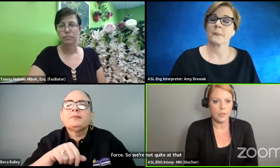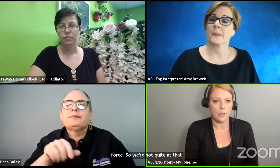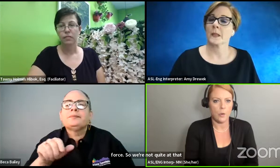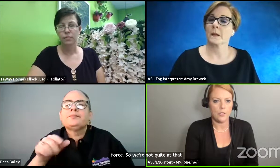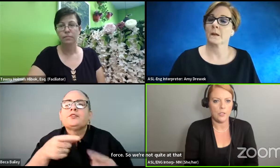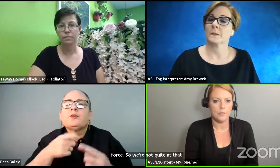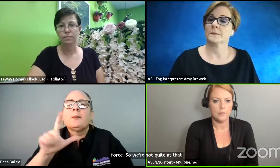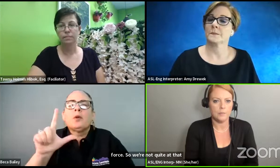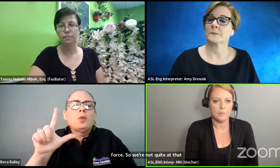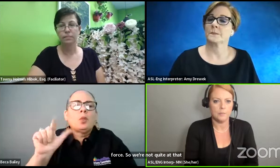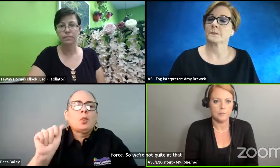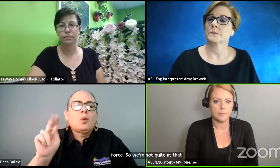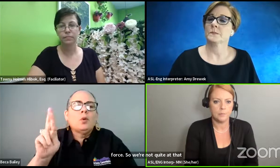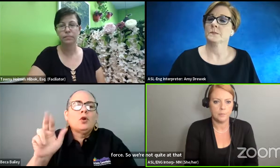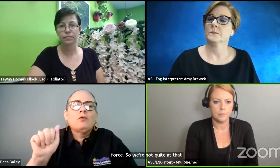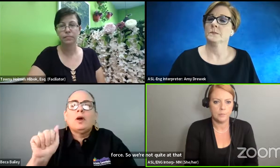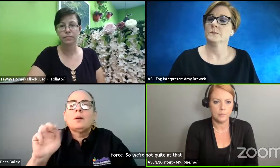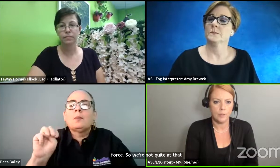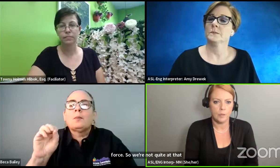There's another question